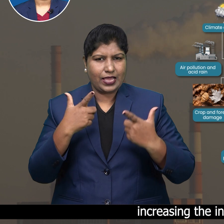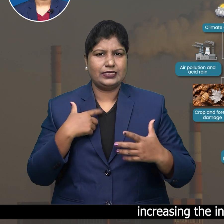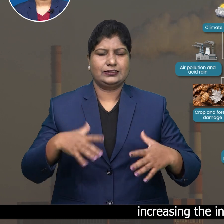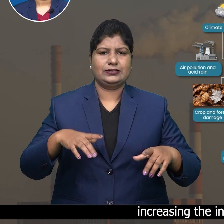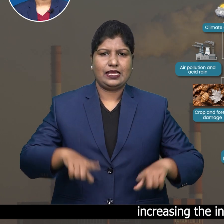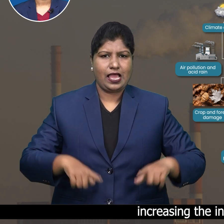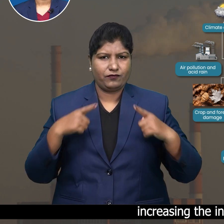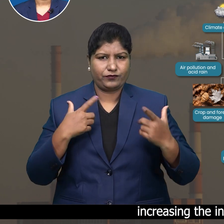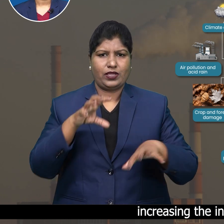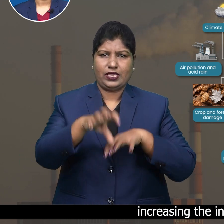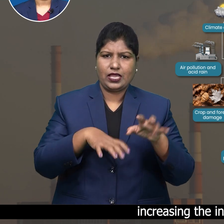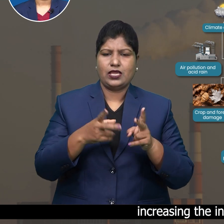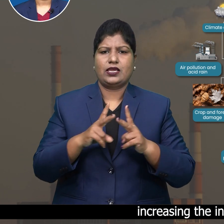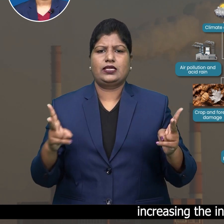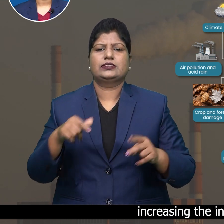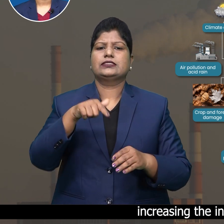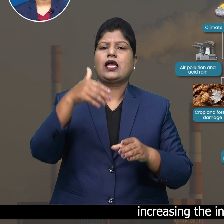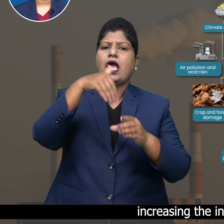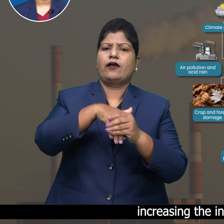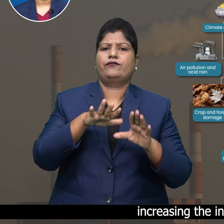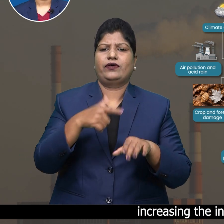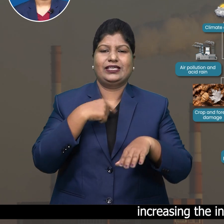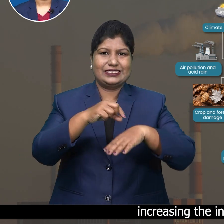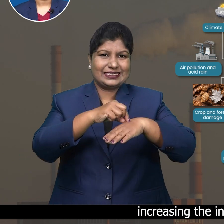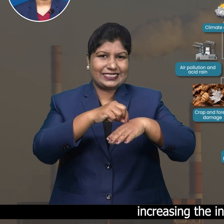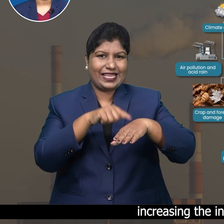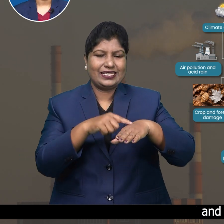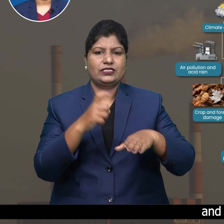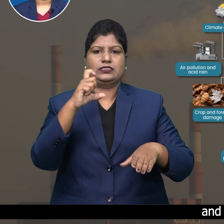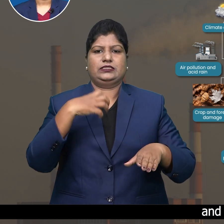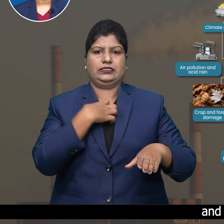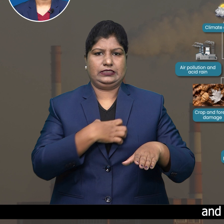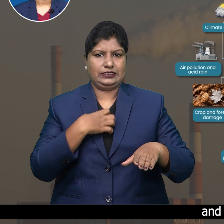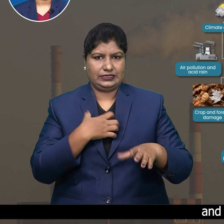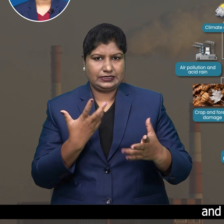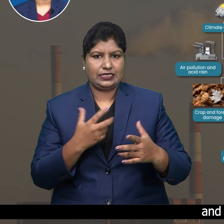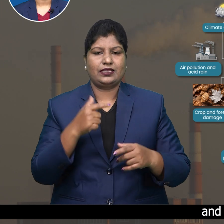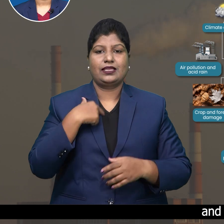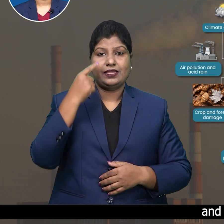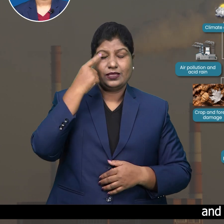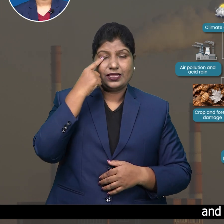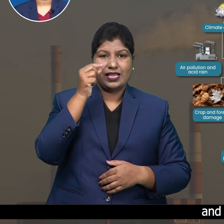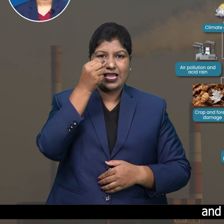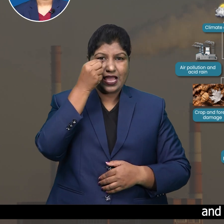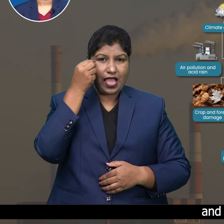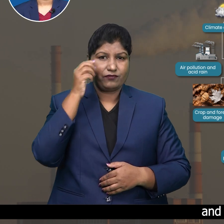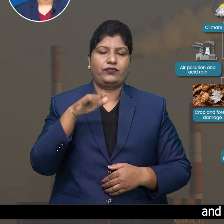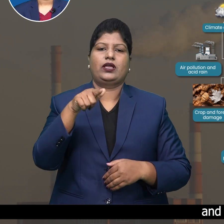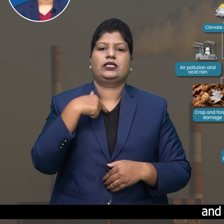increasing the incidence of skin cancer and cataracts.